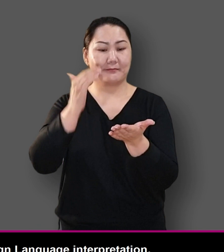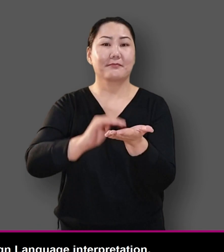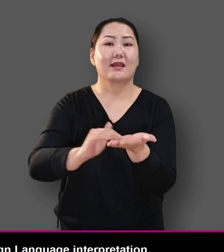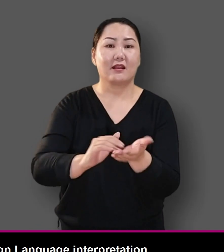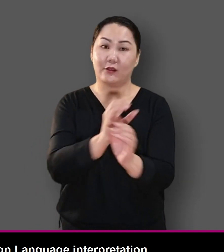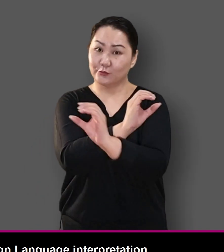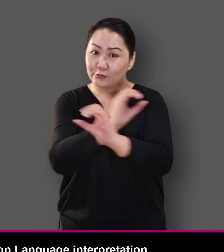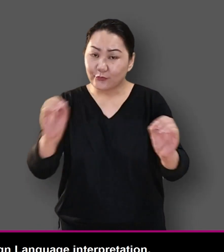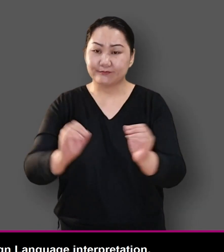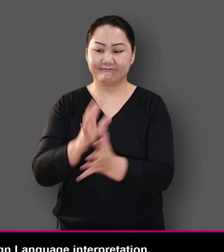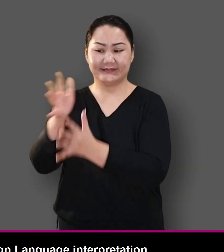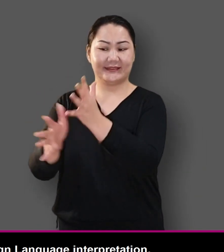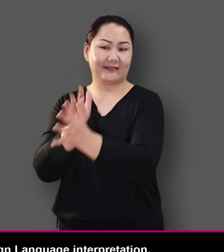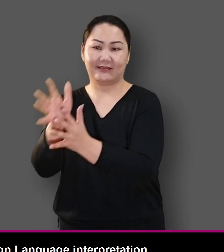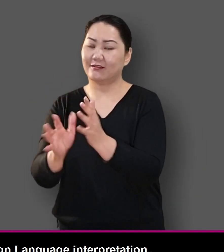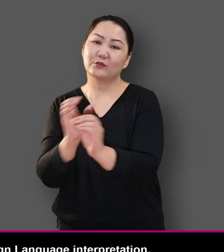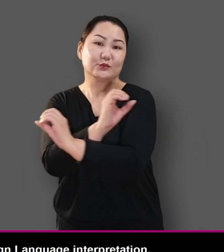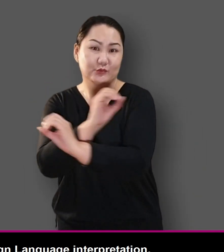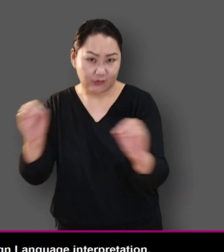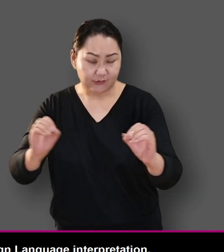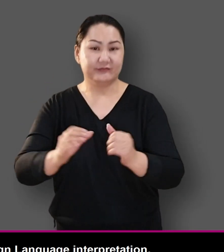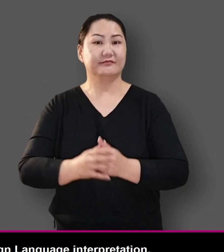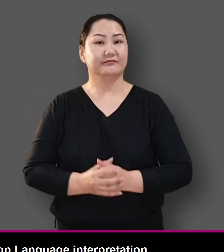such as Braille and sign language interpretation.